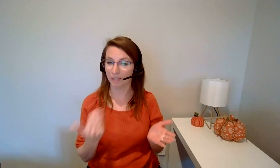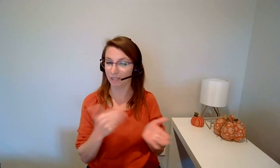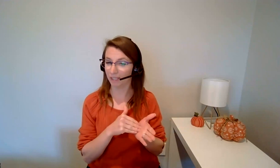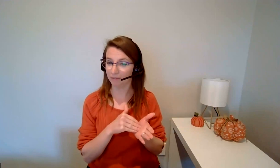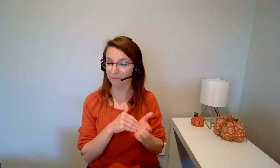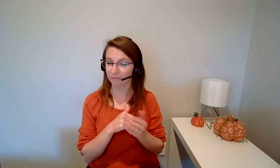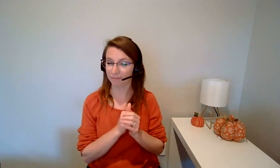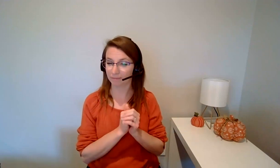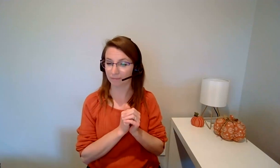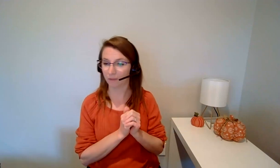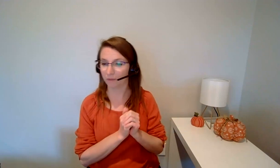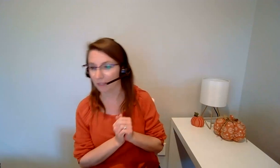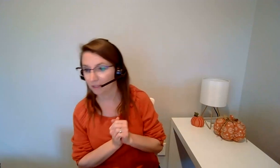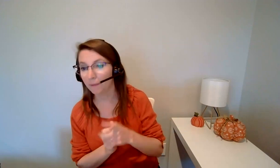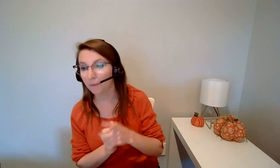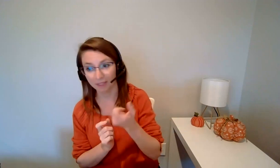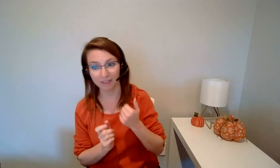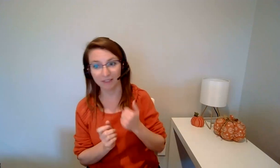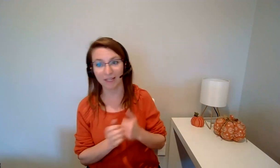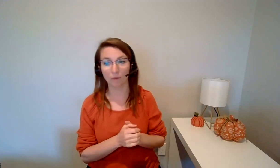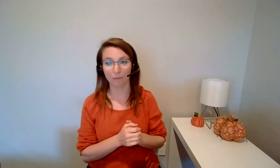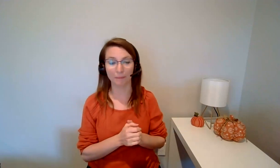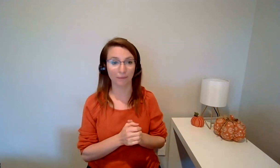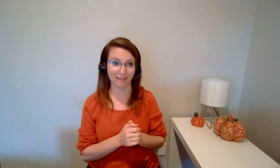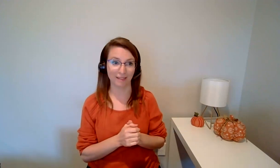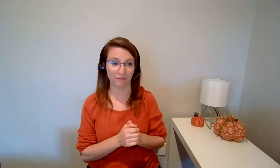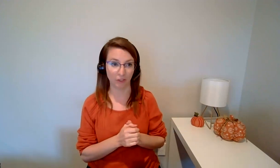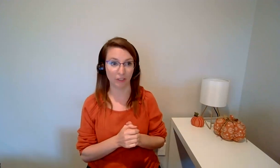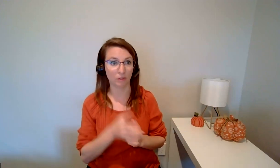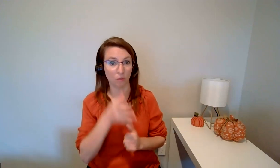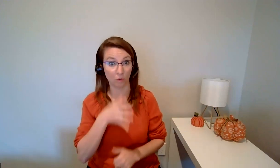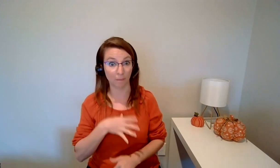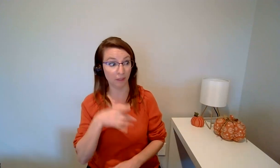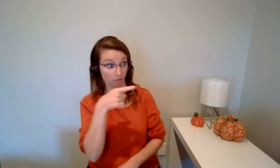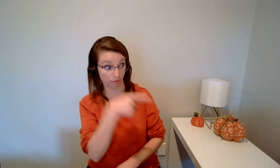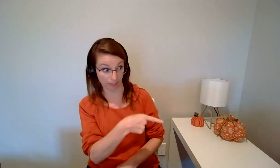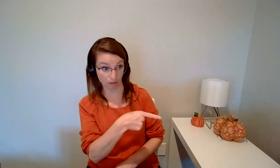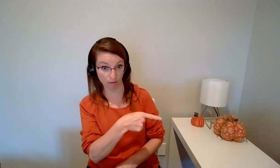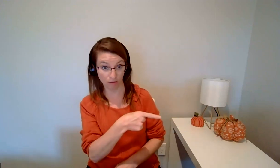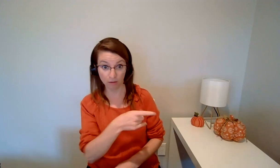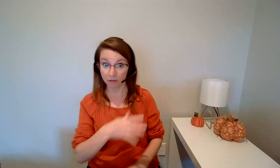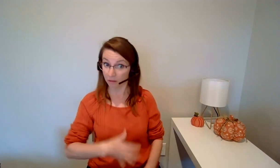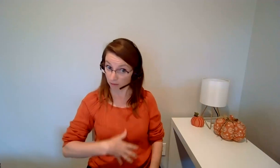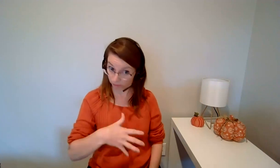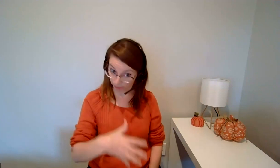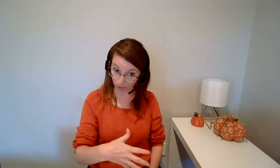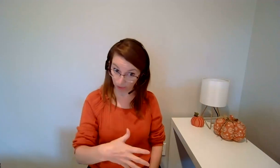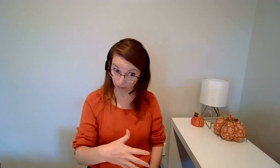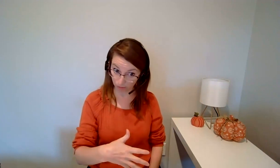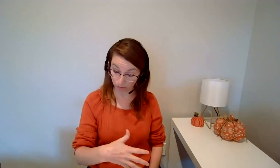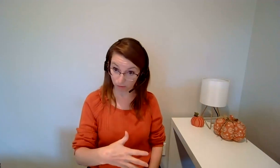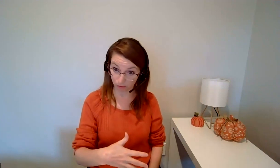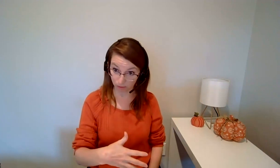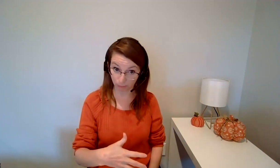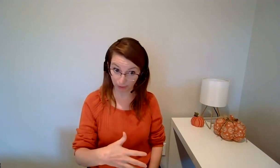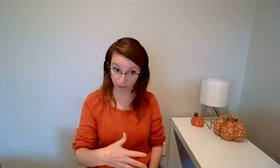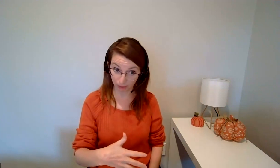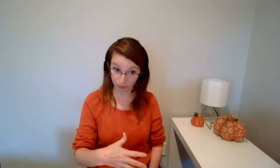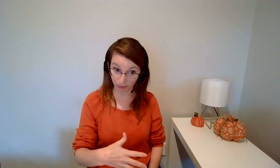Do that again. Yep, is that woman pregnant? Very good. So woman over there, pregnant? Is she pregnant? So